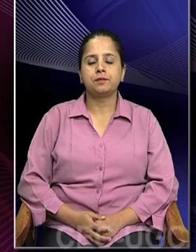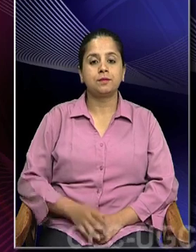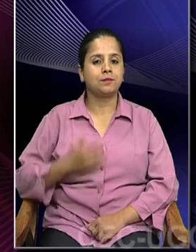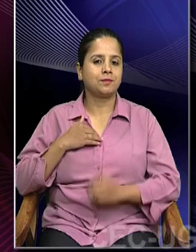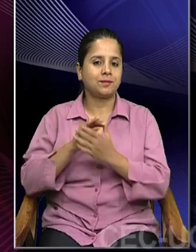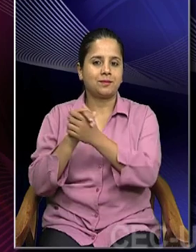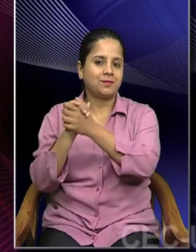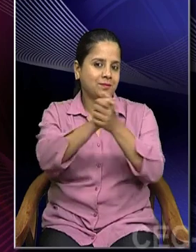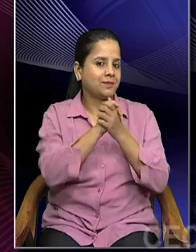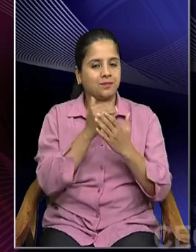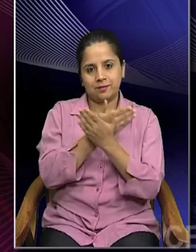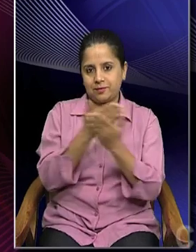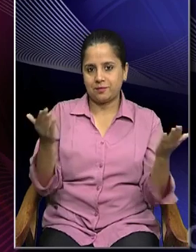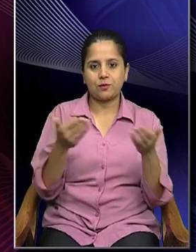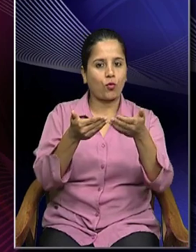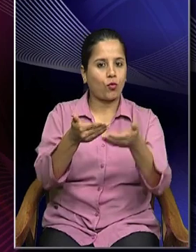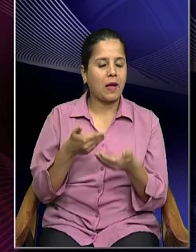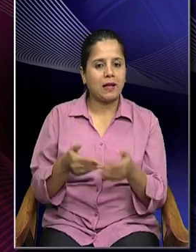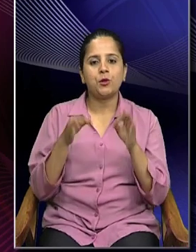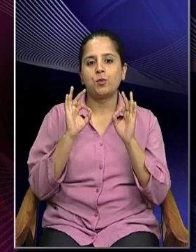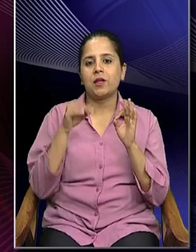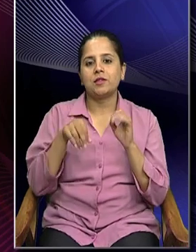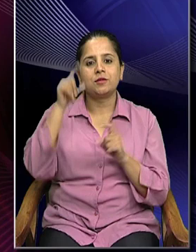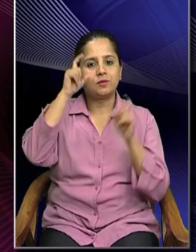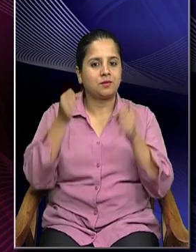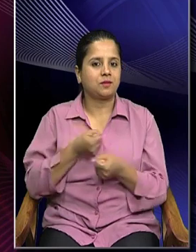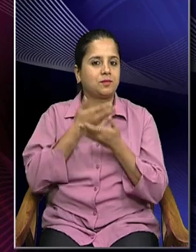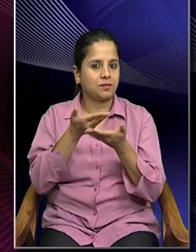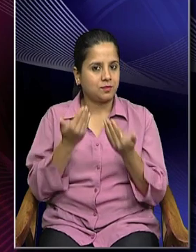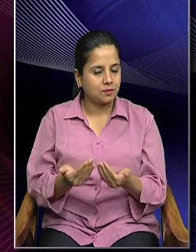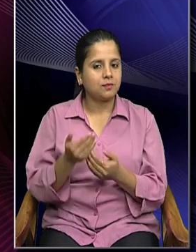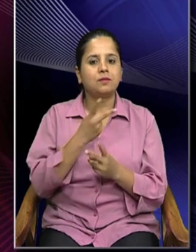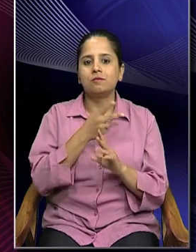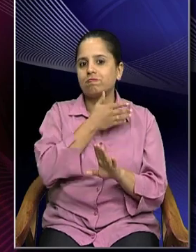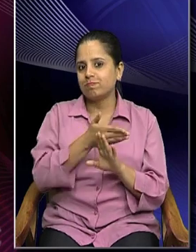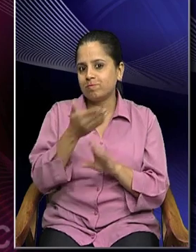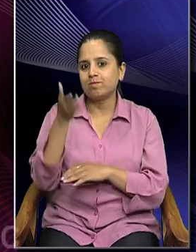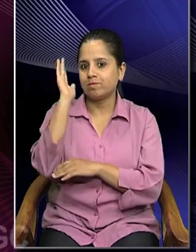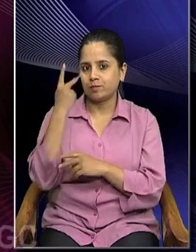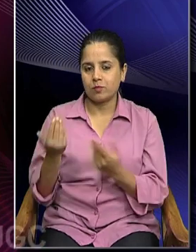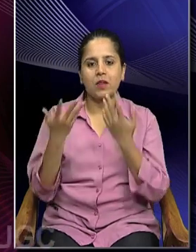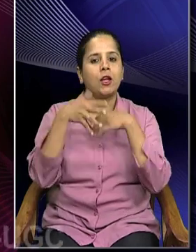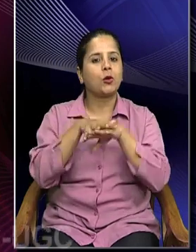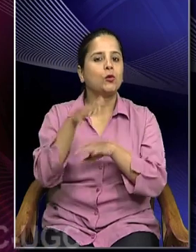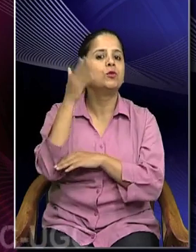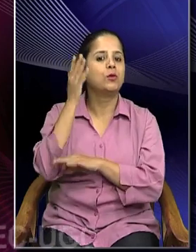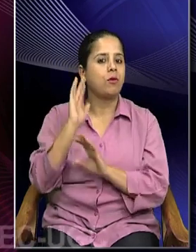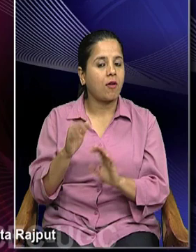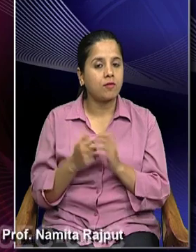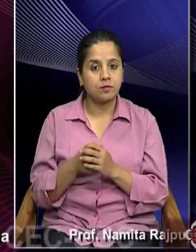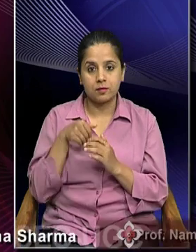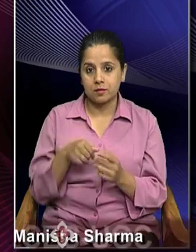My greetings to everyone and welcome to the special symbolic expression series, that is the inclusive series, with